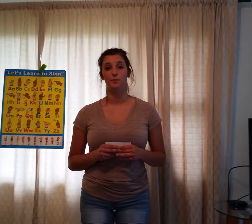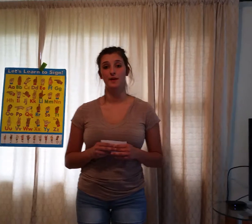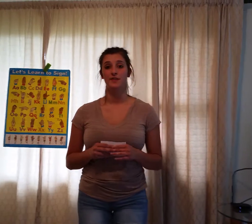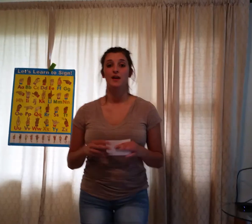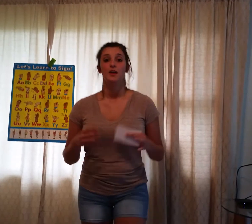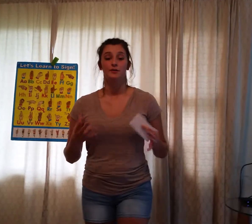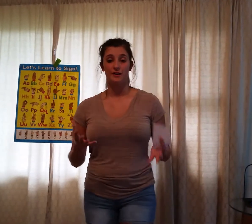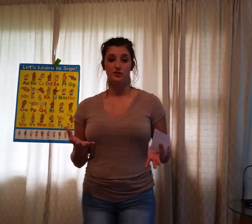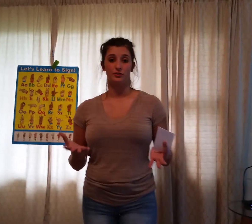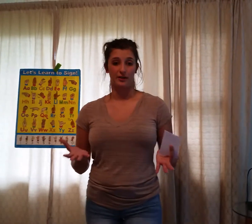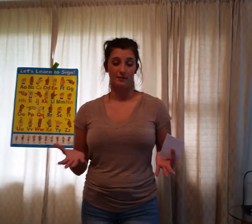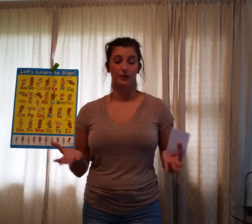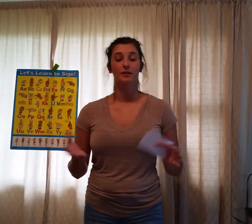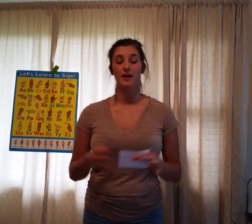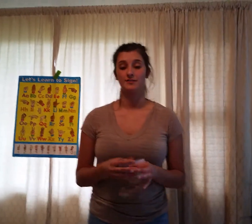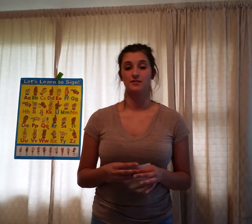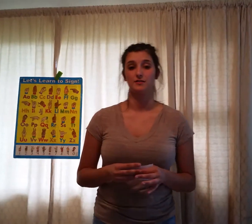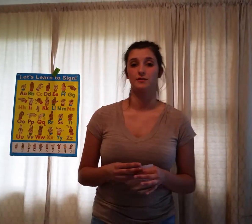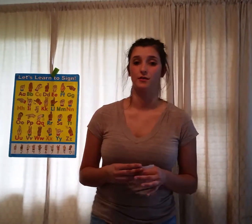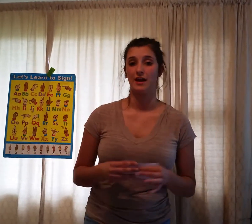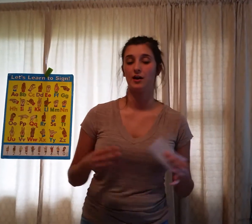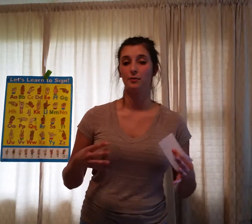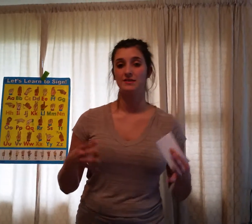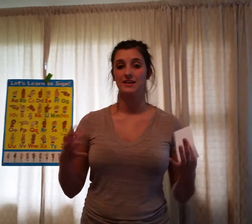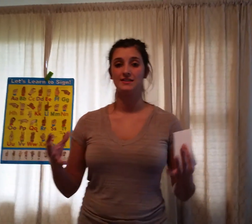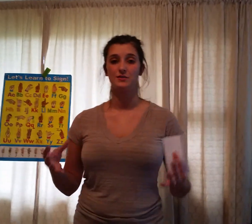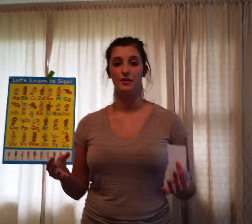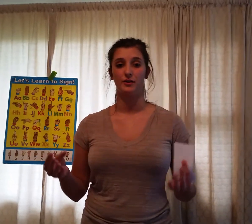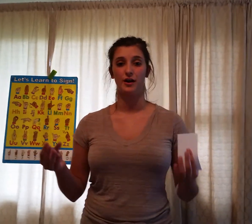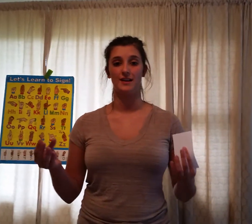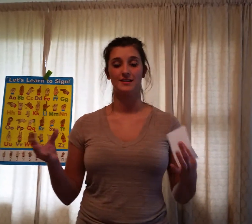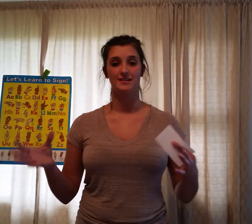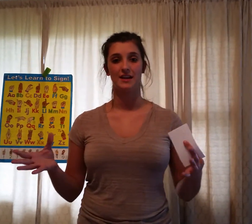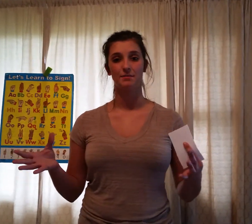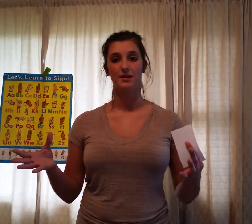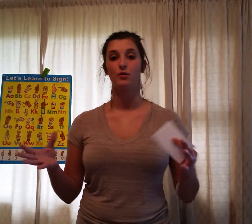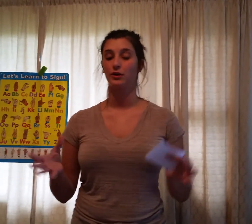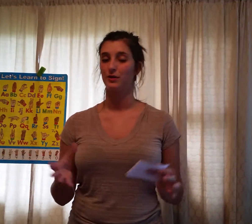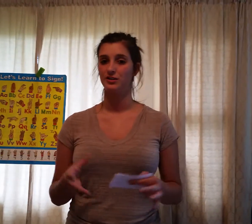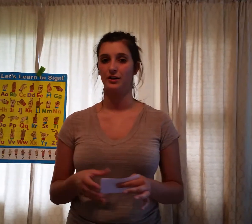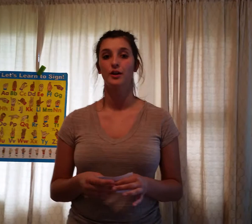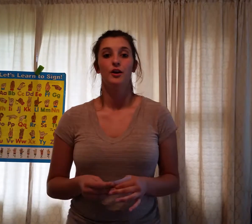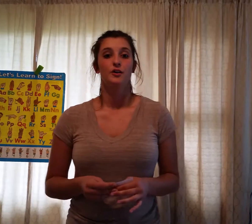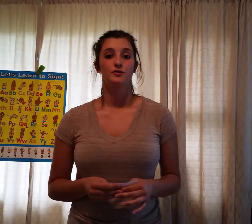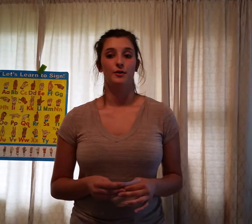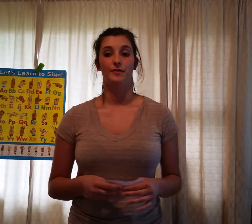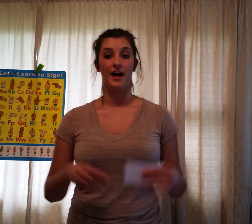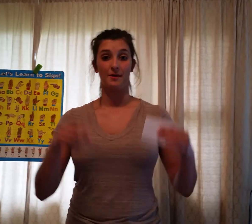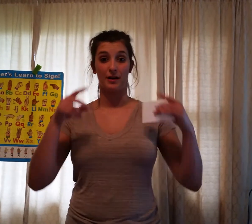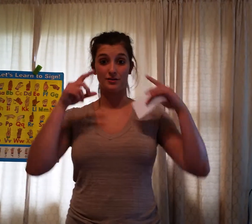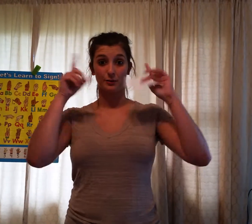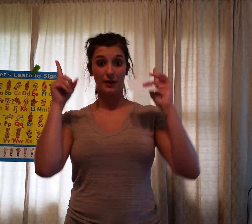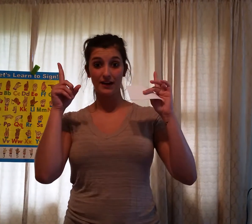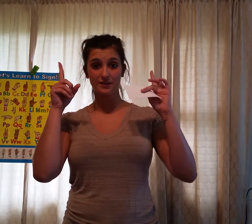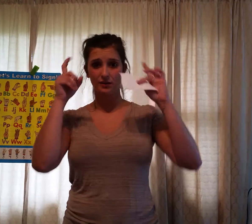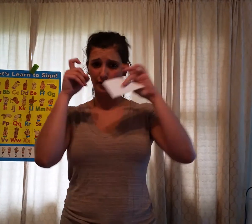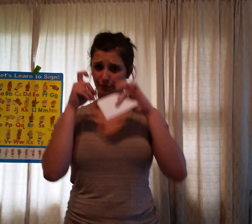with facial grammar, as it's also known, that help with sentences, whether or not it's a statement or a question. So if the eyebrows are raised or